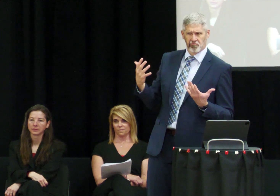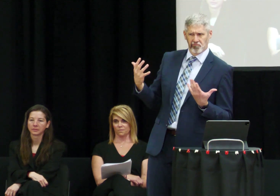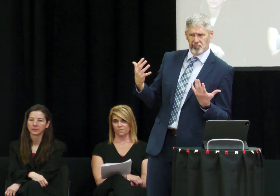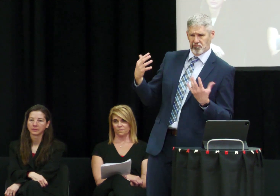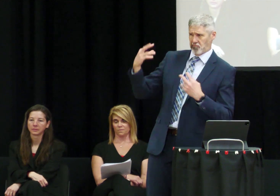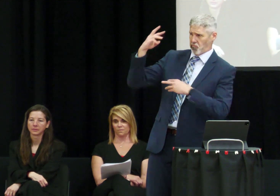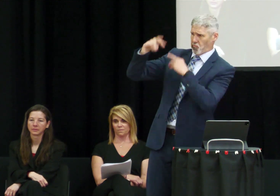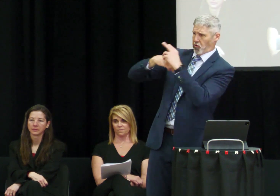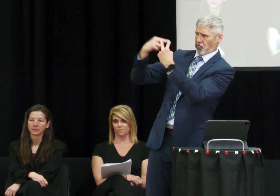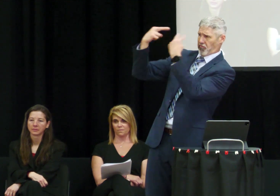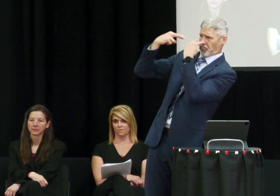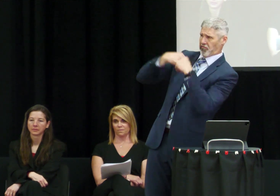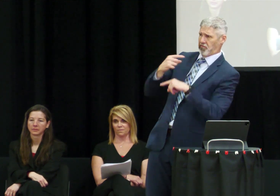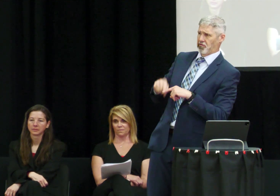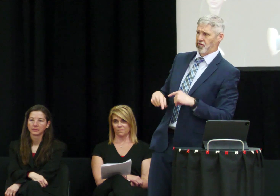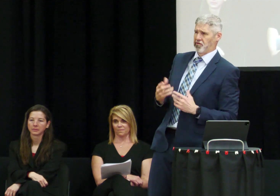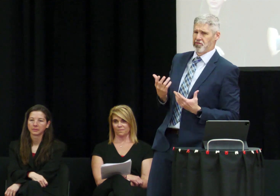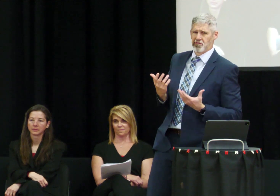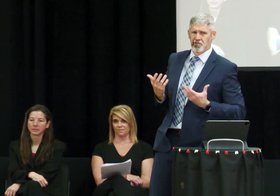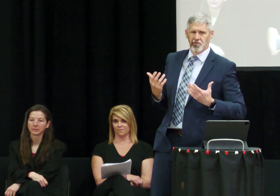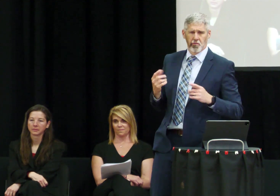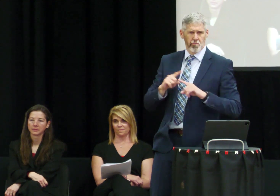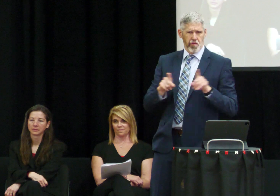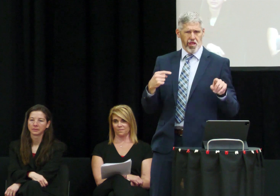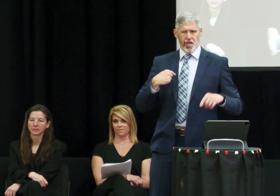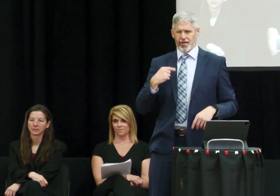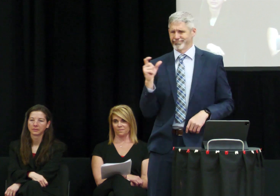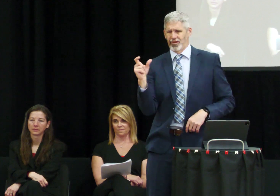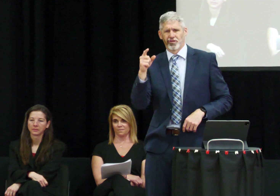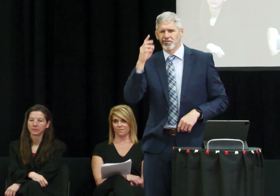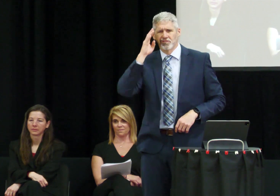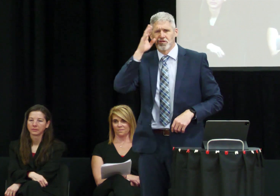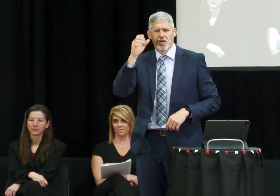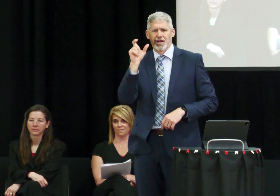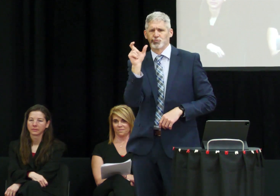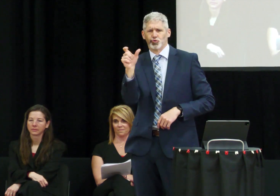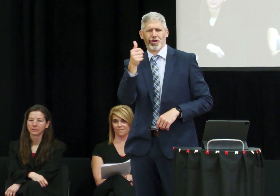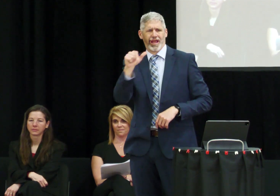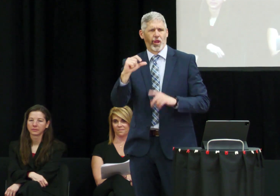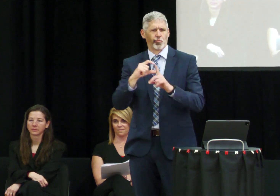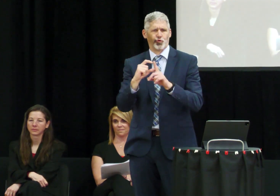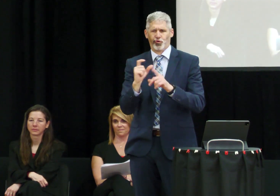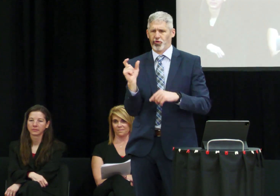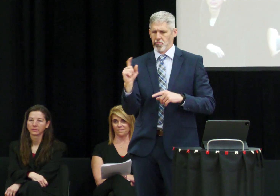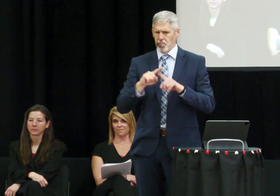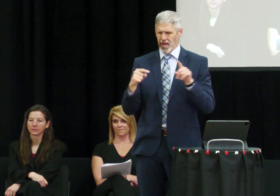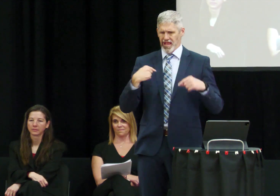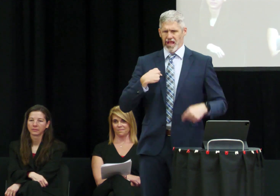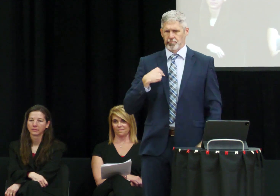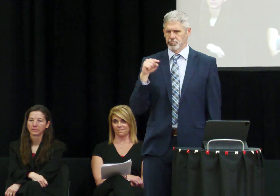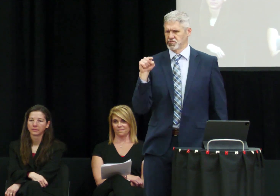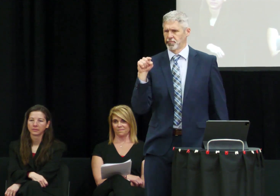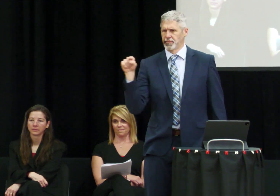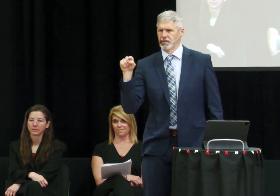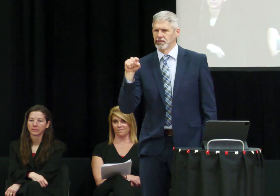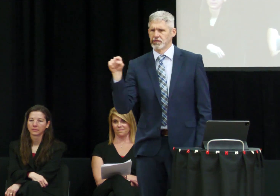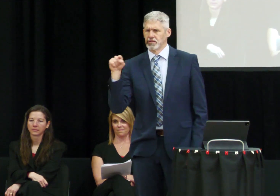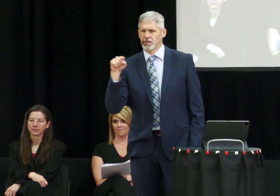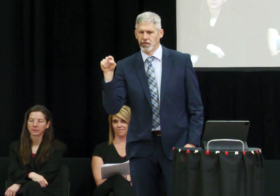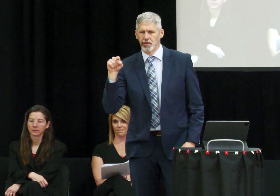deaf. The world sees me and says that I can't do things. You may think, yes, but I am whatever, fill